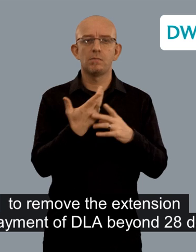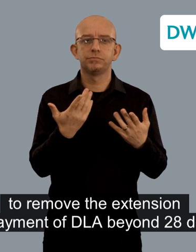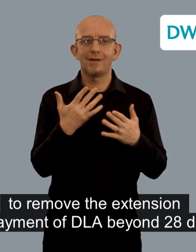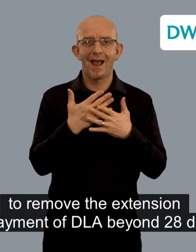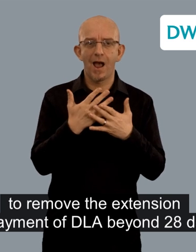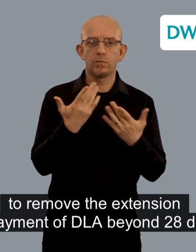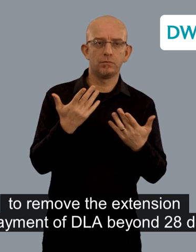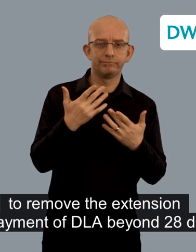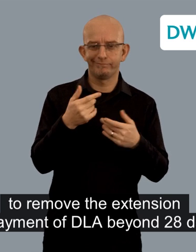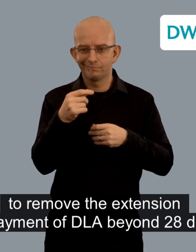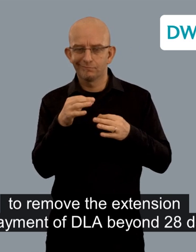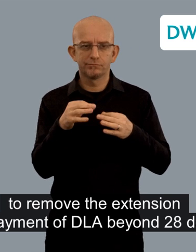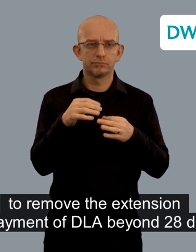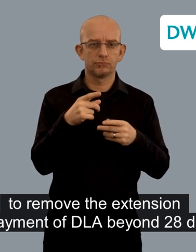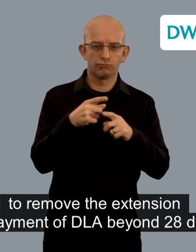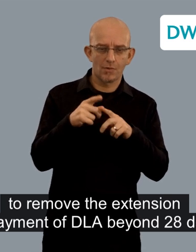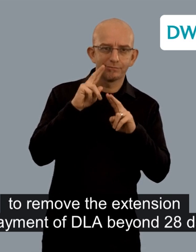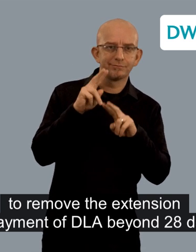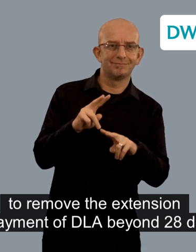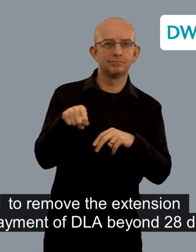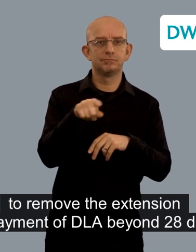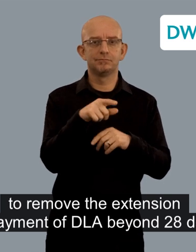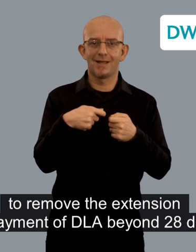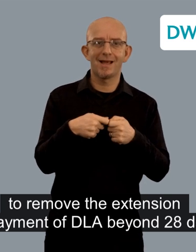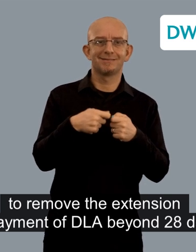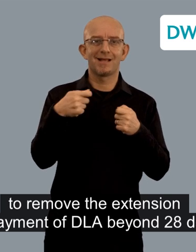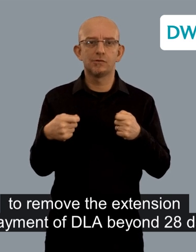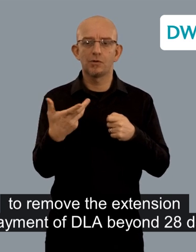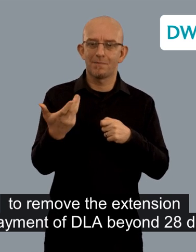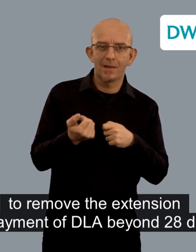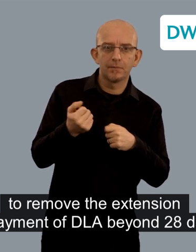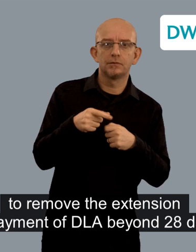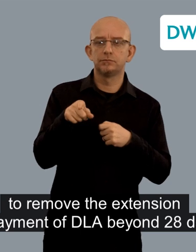remove the extension of payment of DLA beyond 28 days,